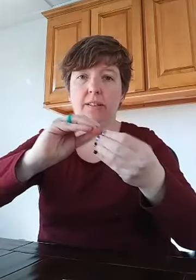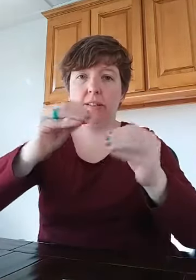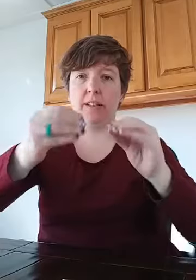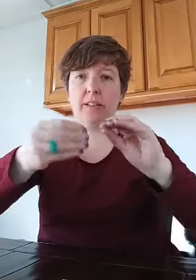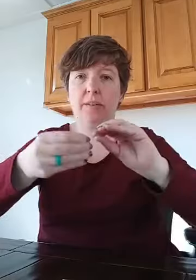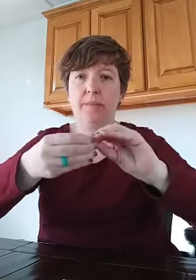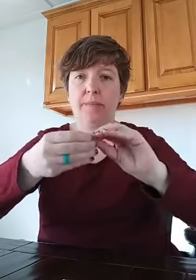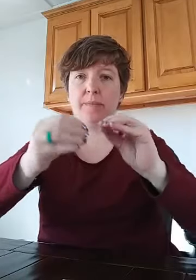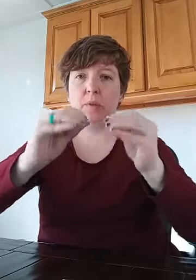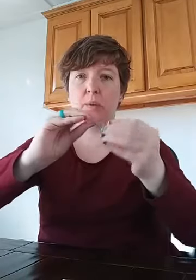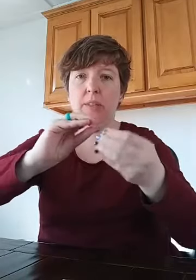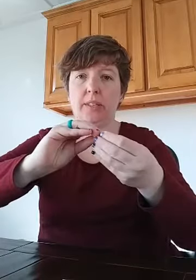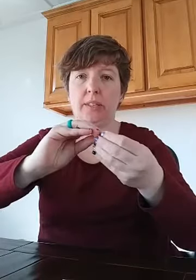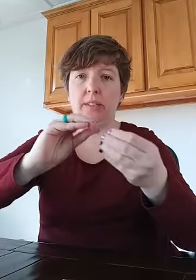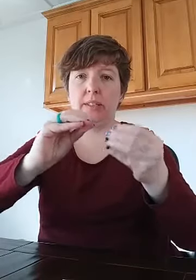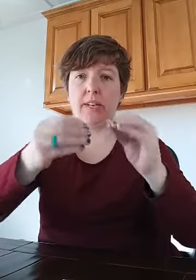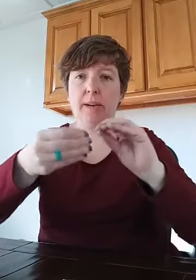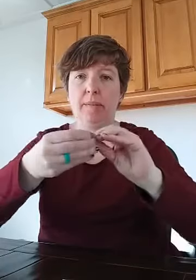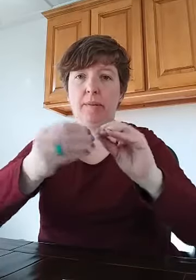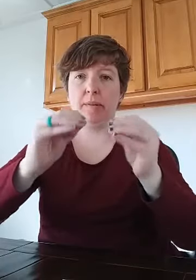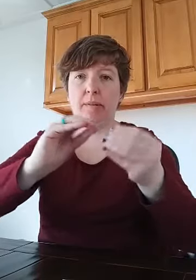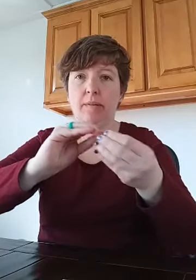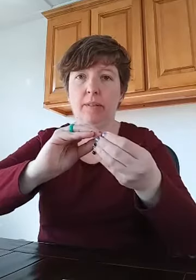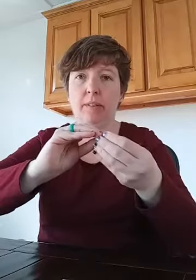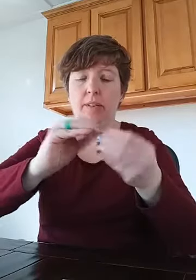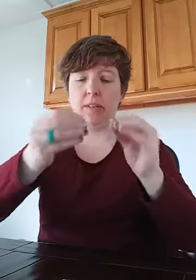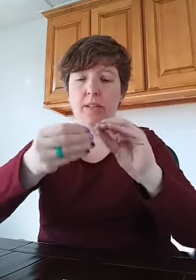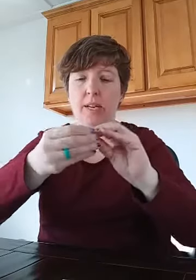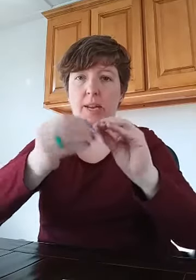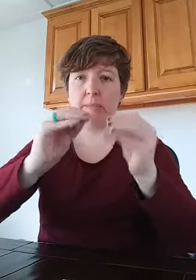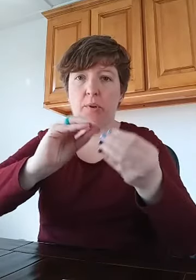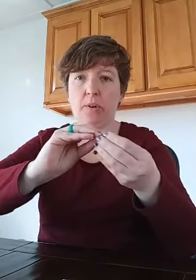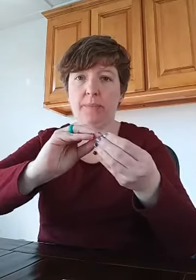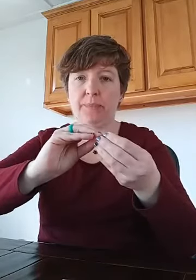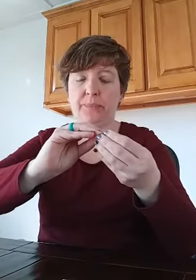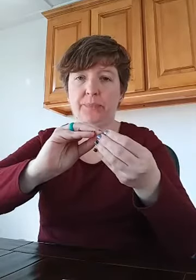and you twist and tap. Number.